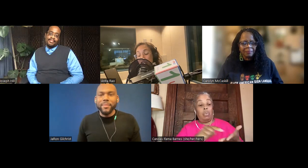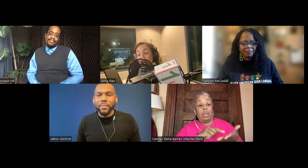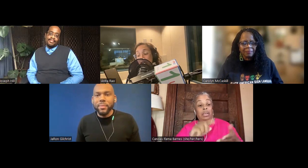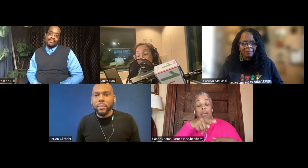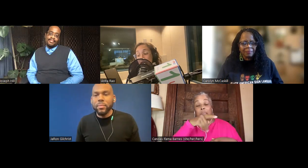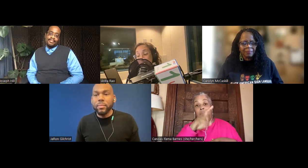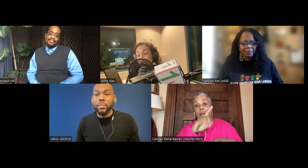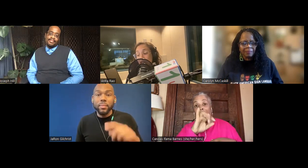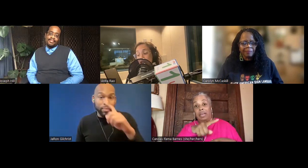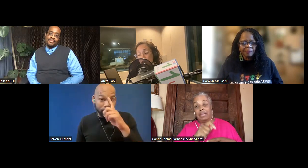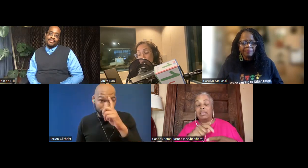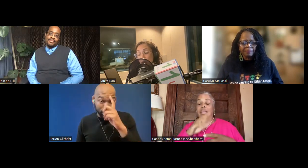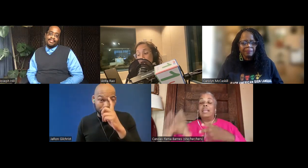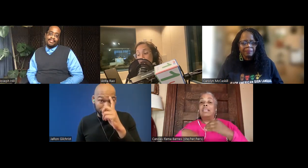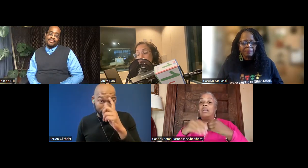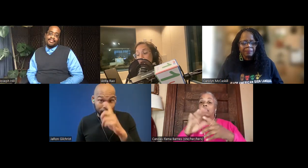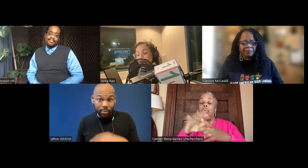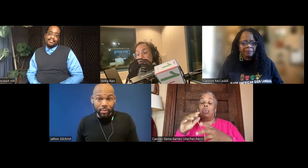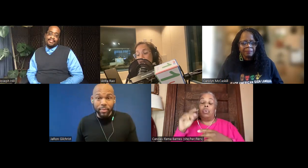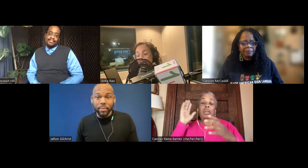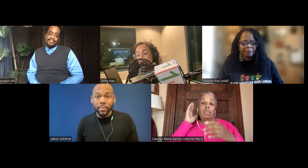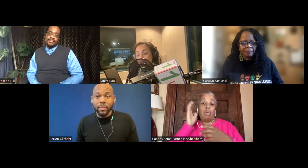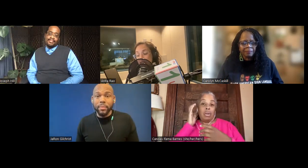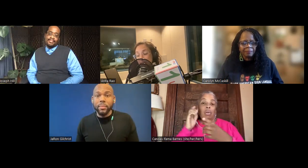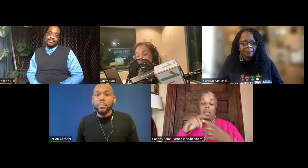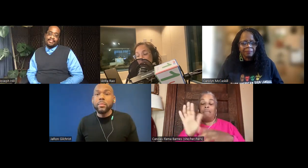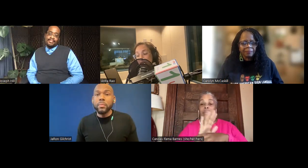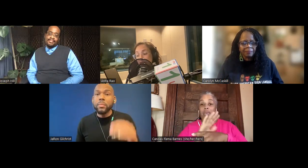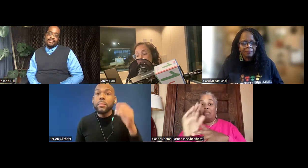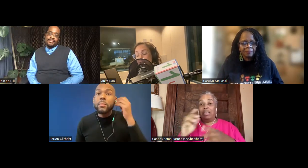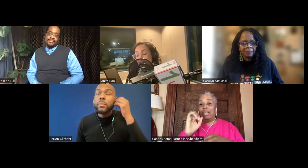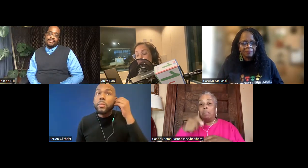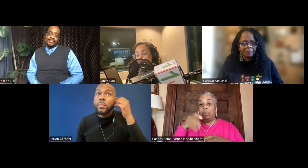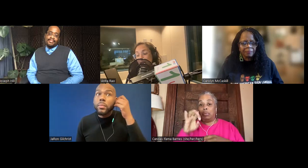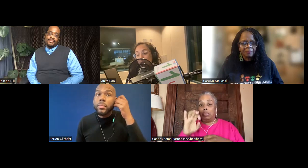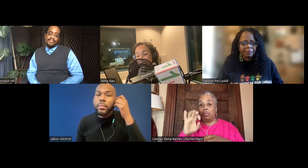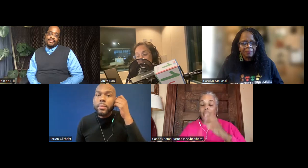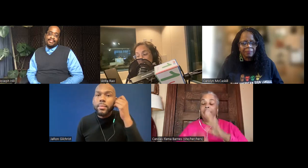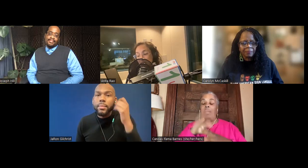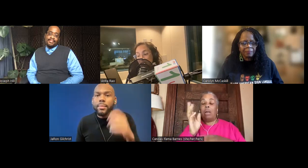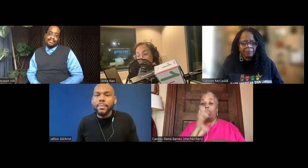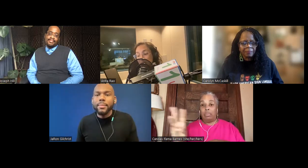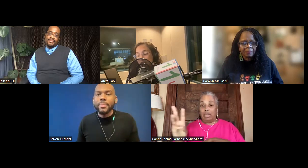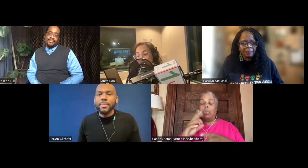audio format of this show, we're also recording a video of this episode that you can find available at our website. We will link to it